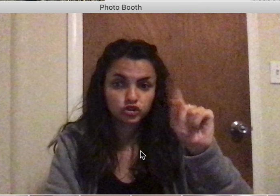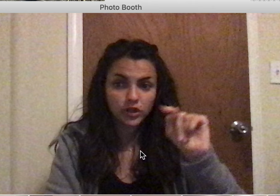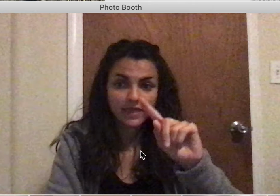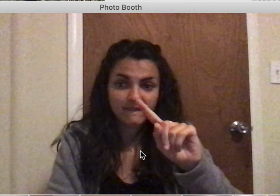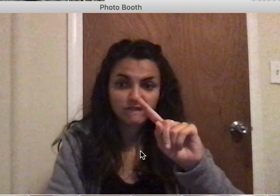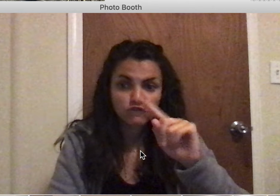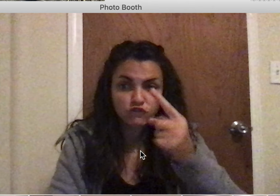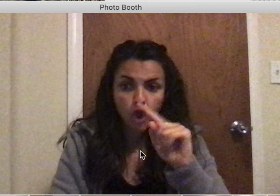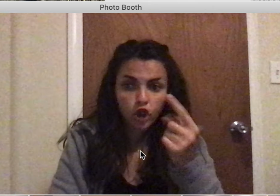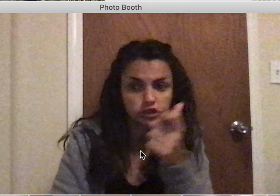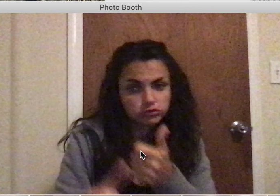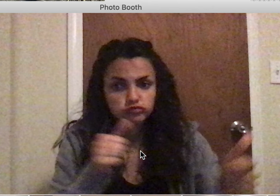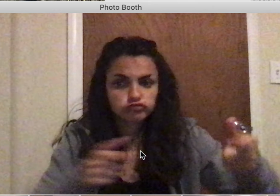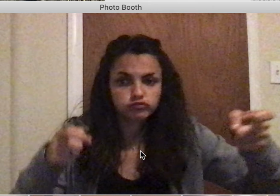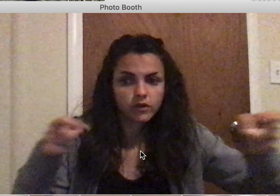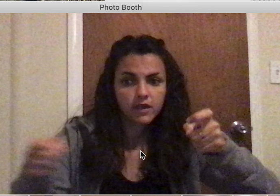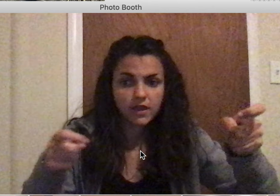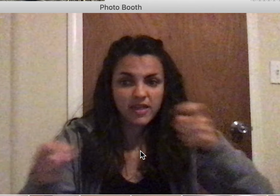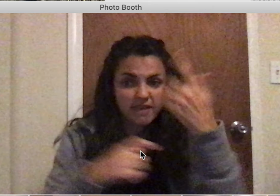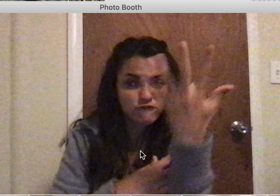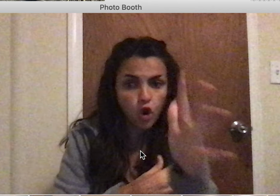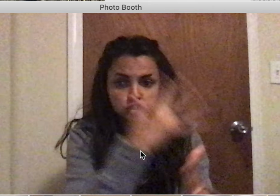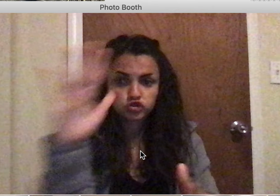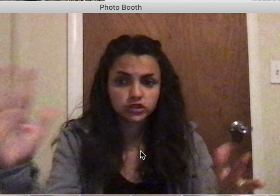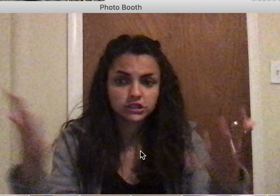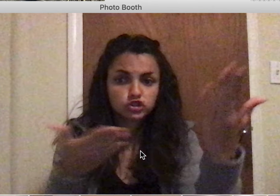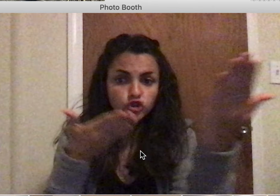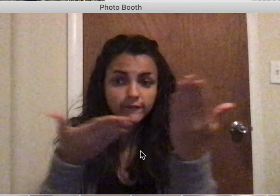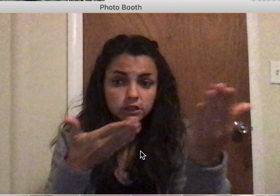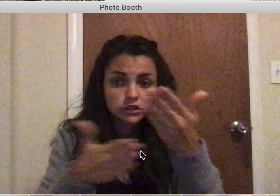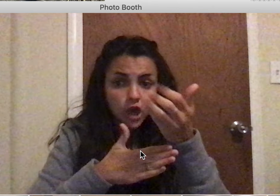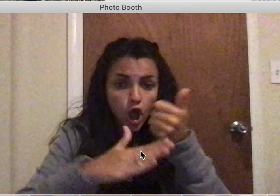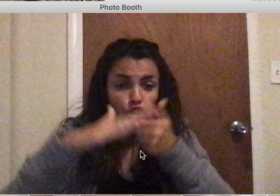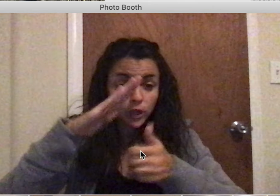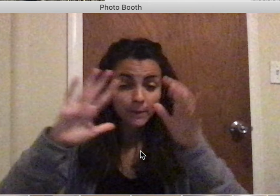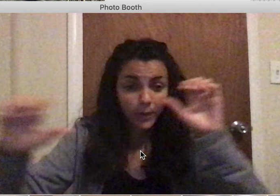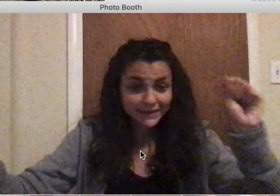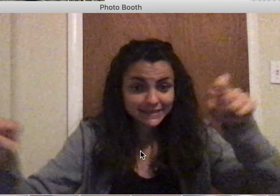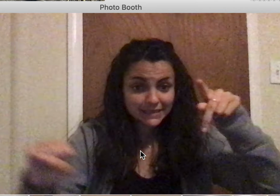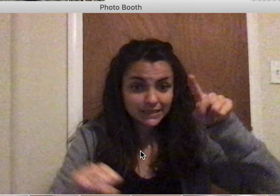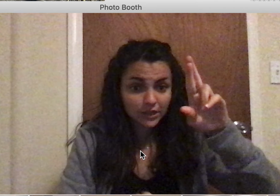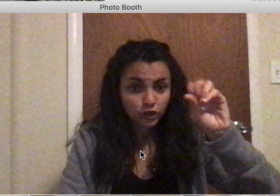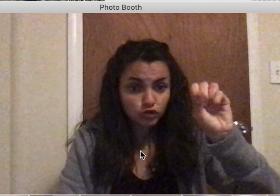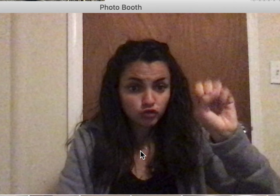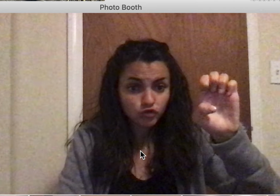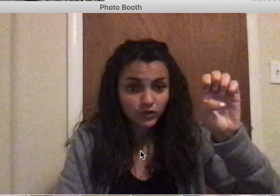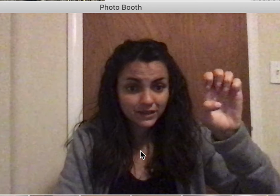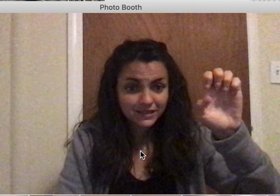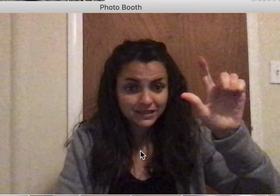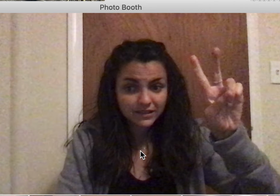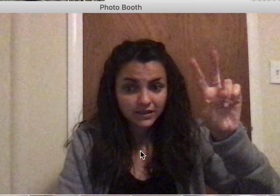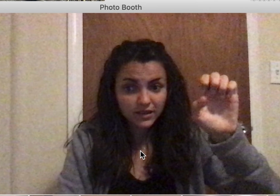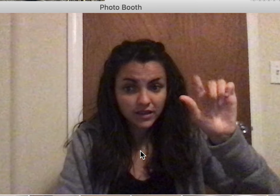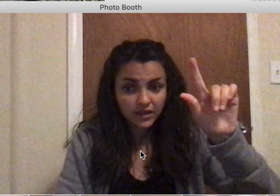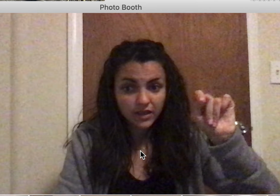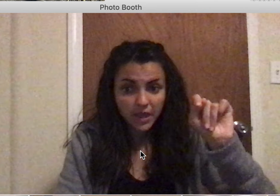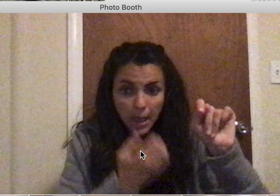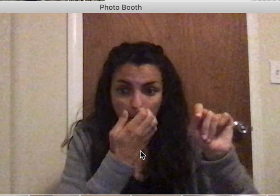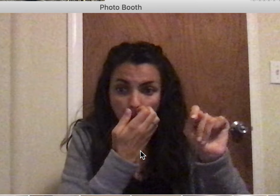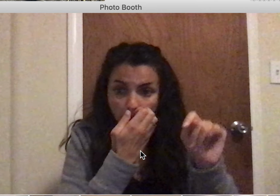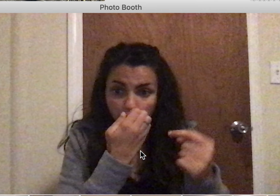he used this philosophy that resources should be used for the greater good, for the greatest number of people for